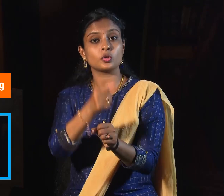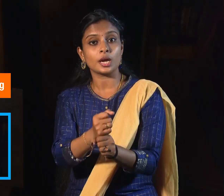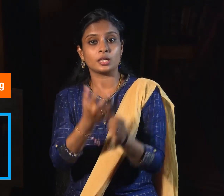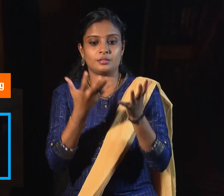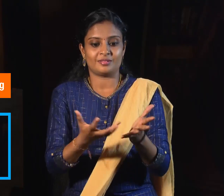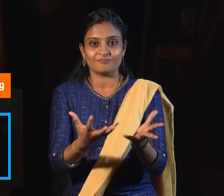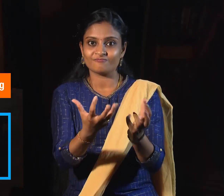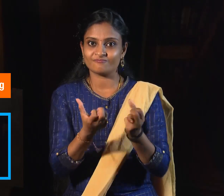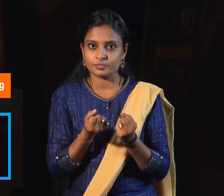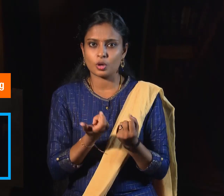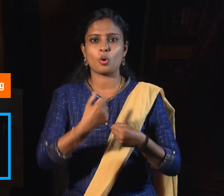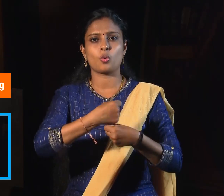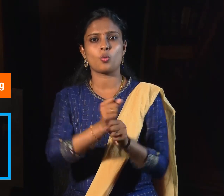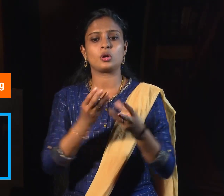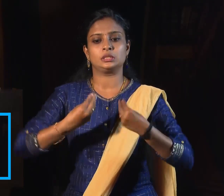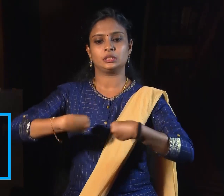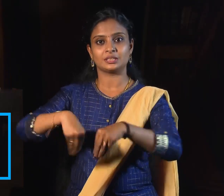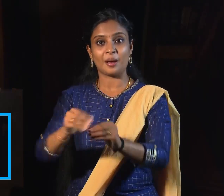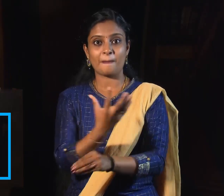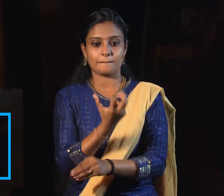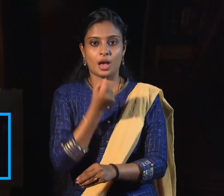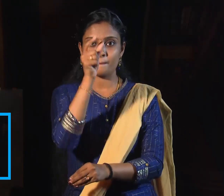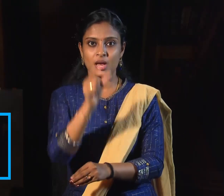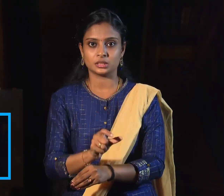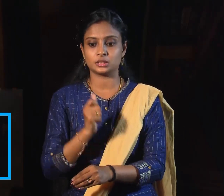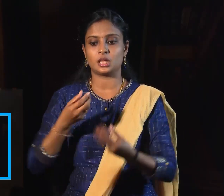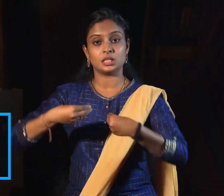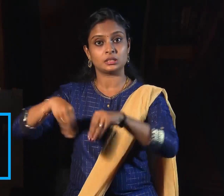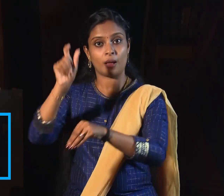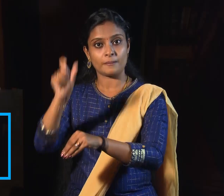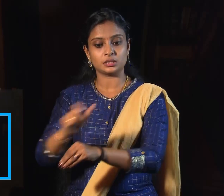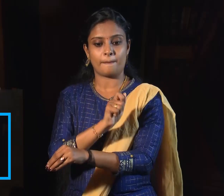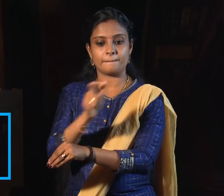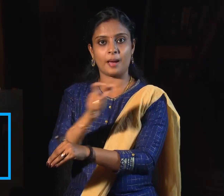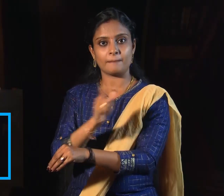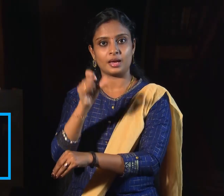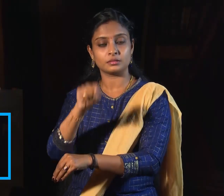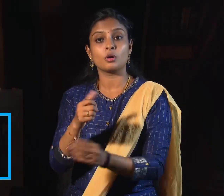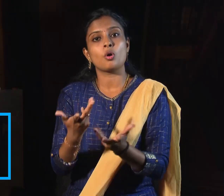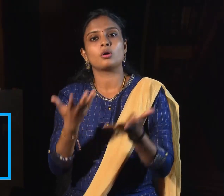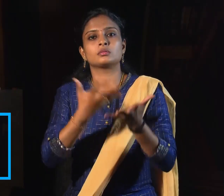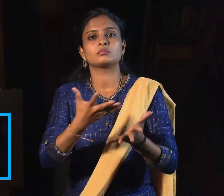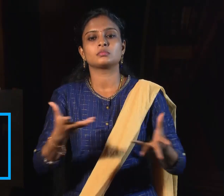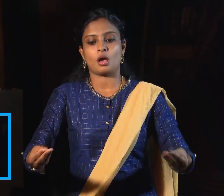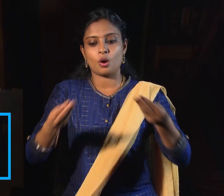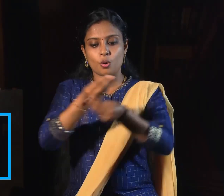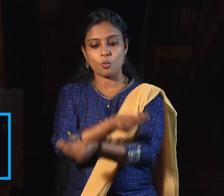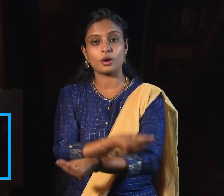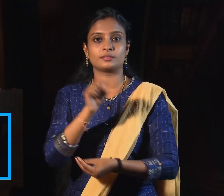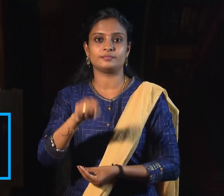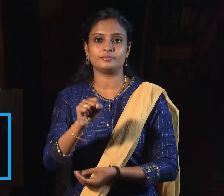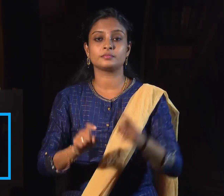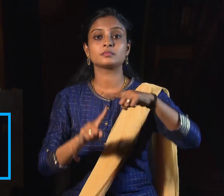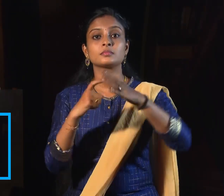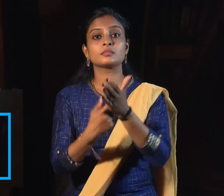paid by a buyer to seller, or the exchange of goods or services between parties. Trade